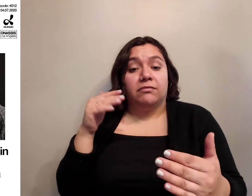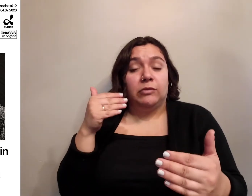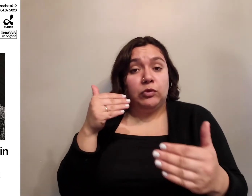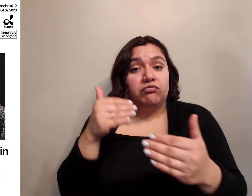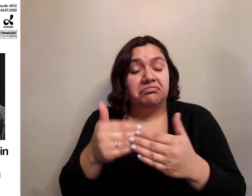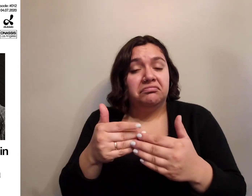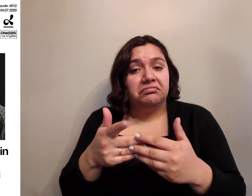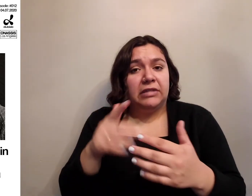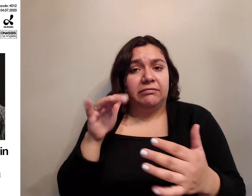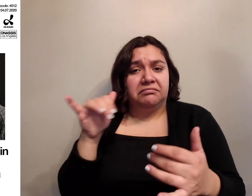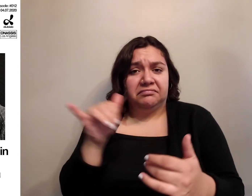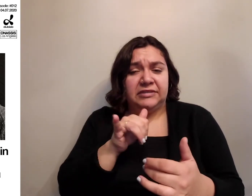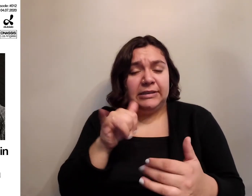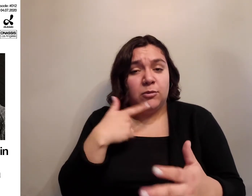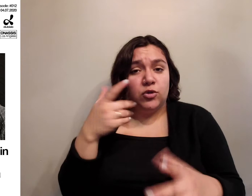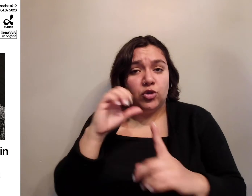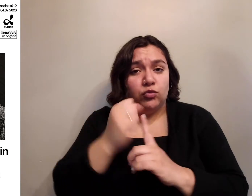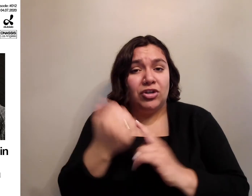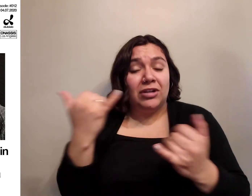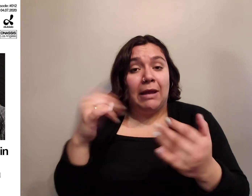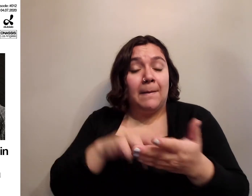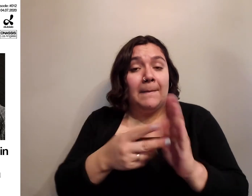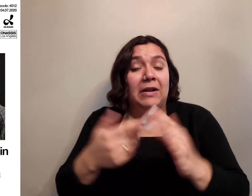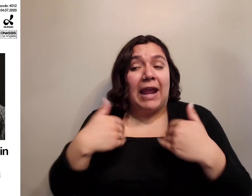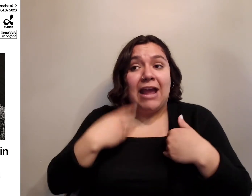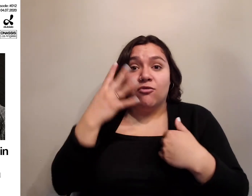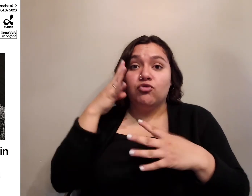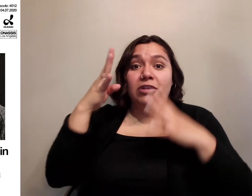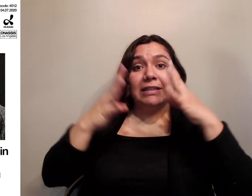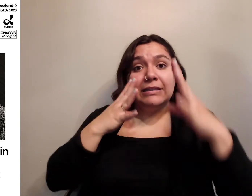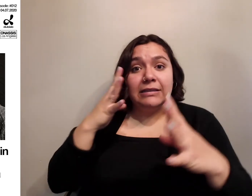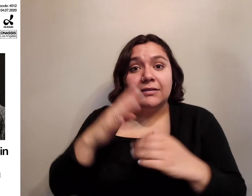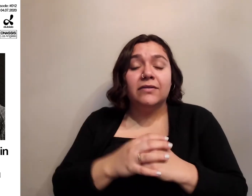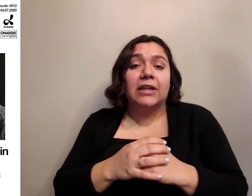where it is the creativity